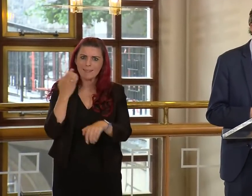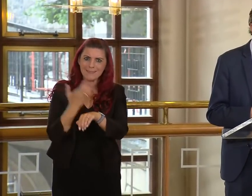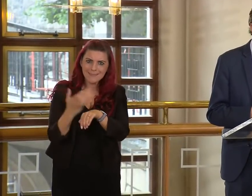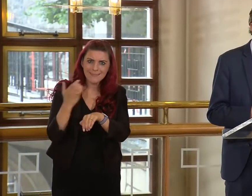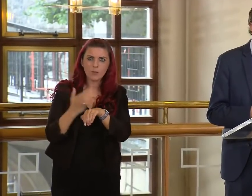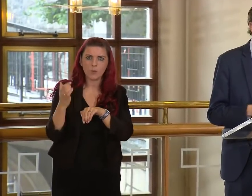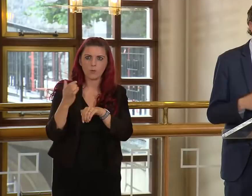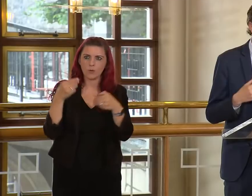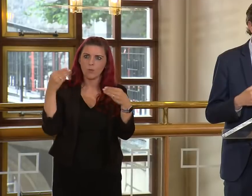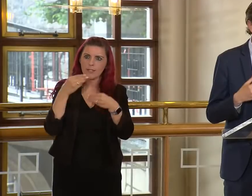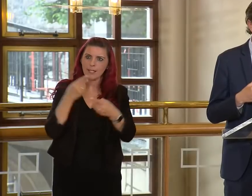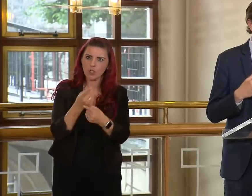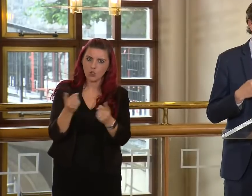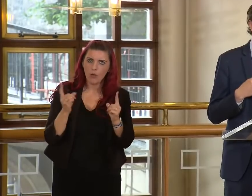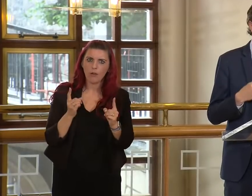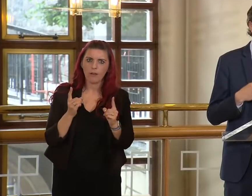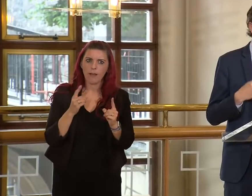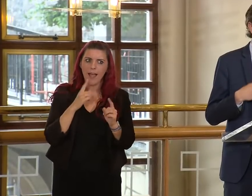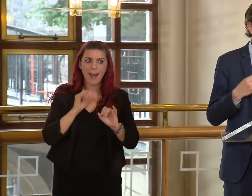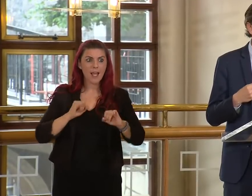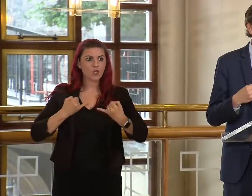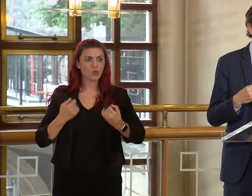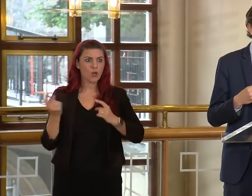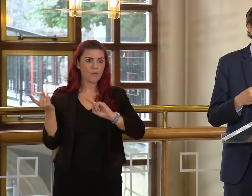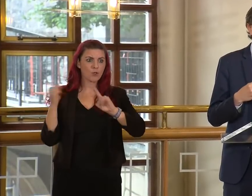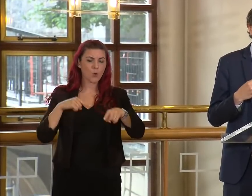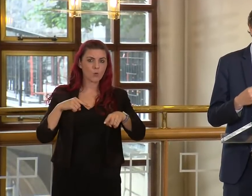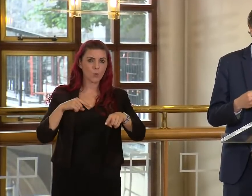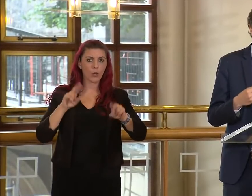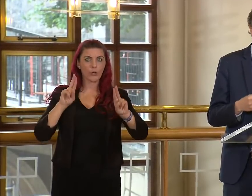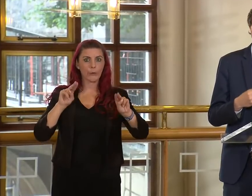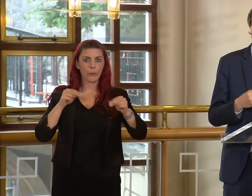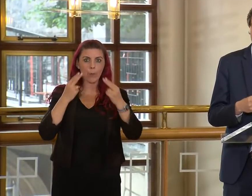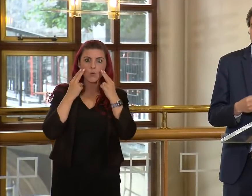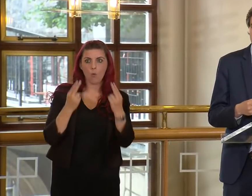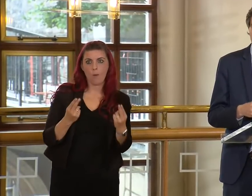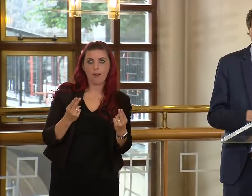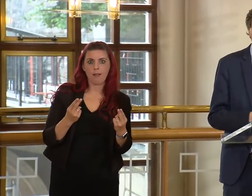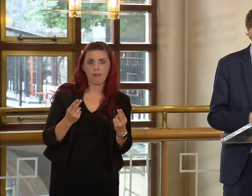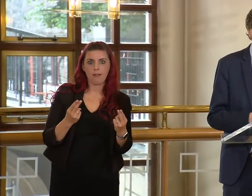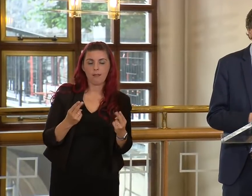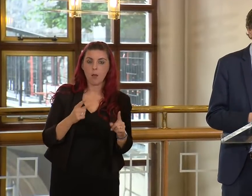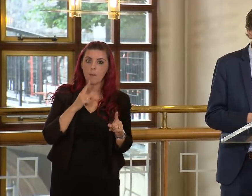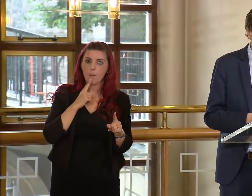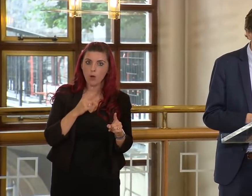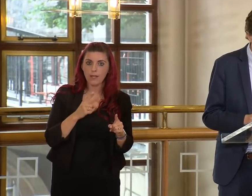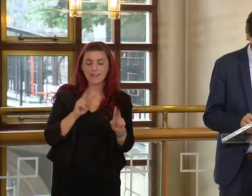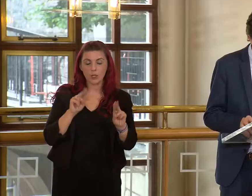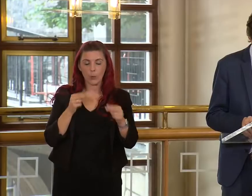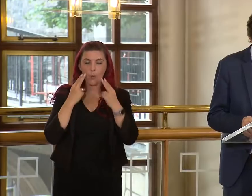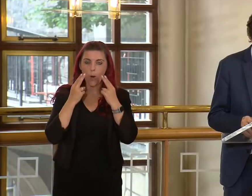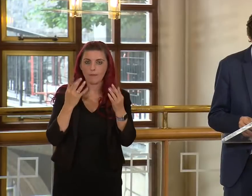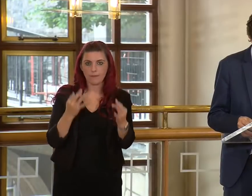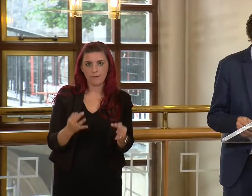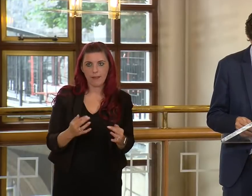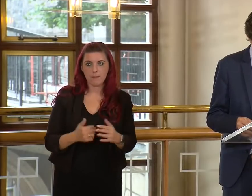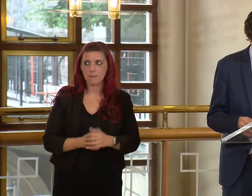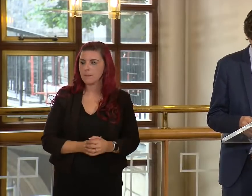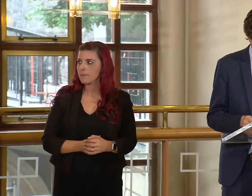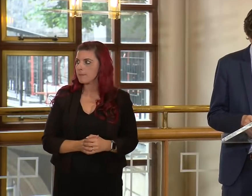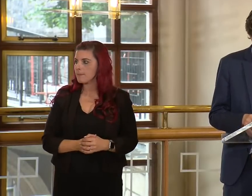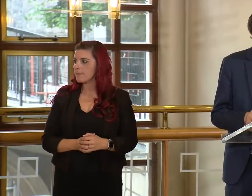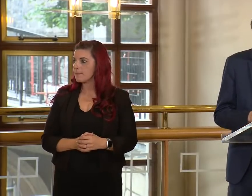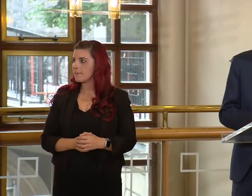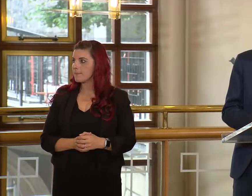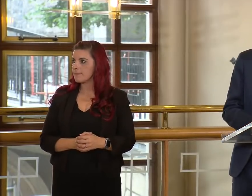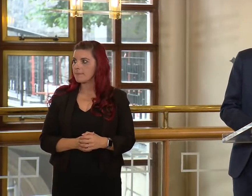each other, and to enjoy a return to normality whilst accepting it must be a new normal. Thank you.